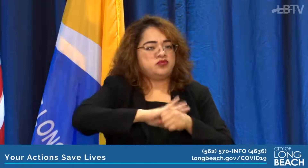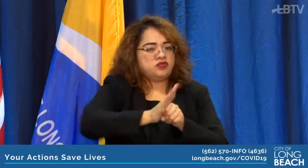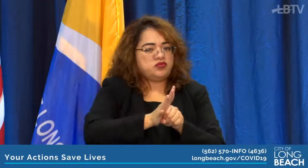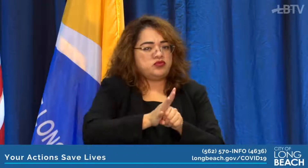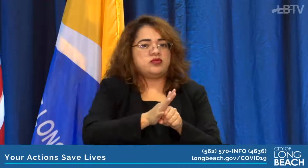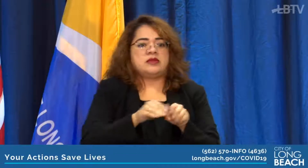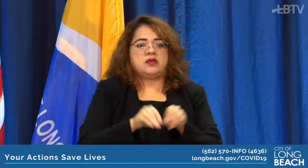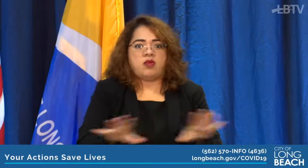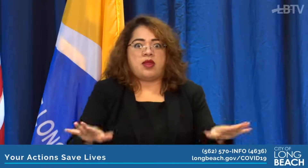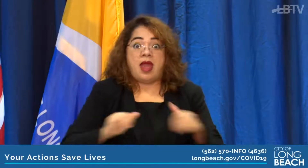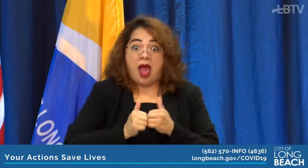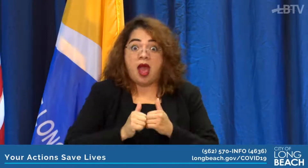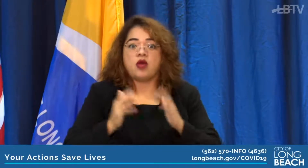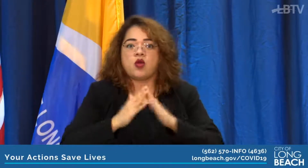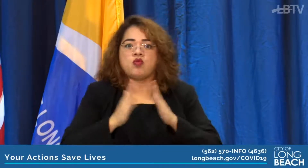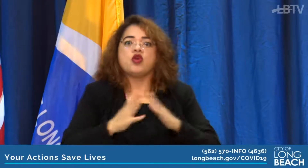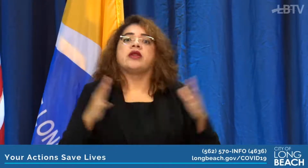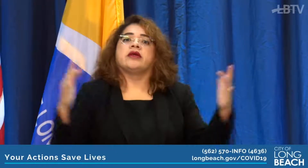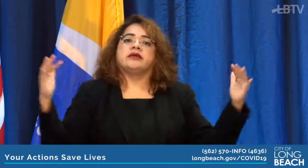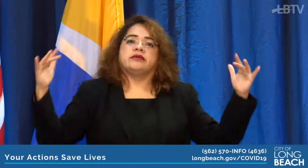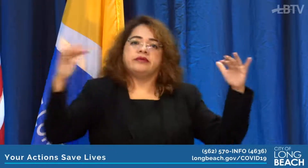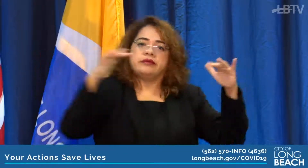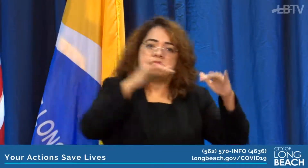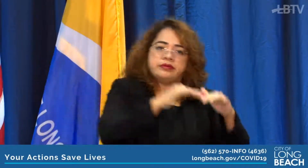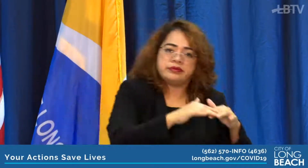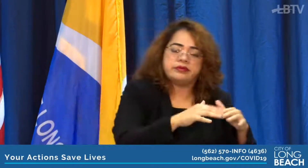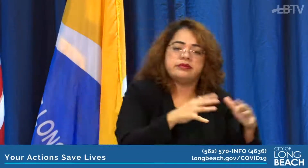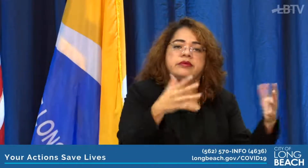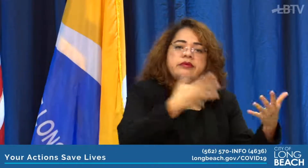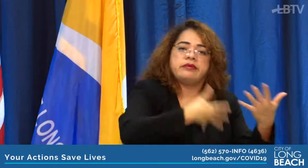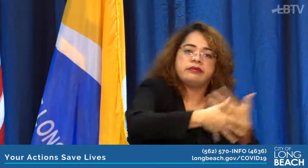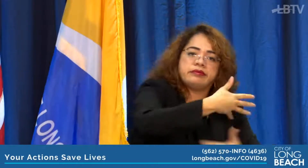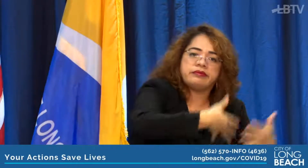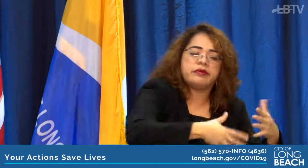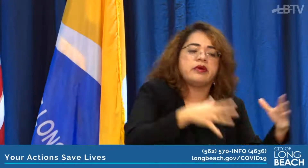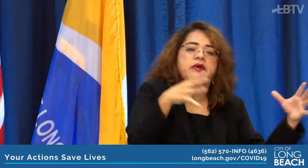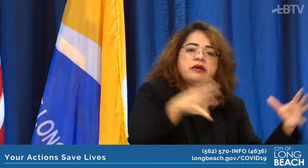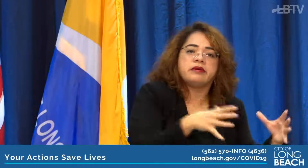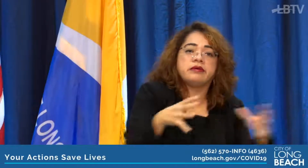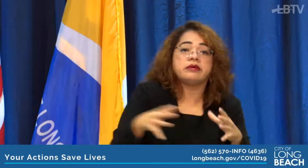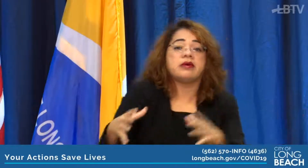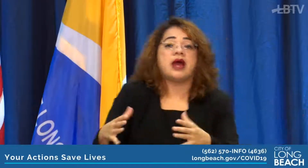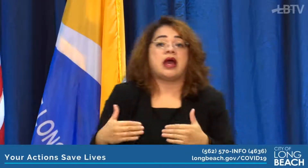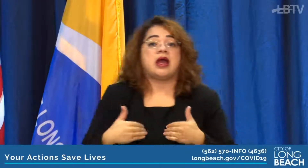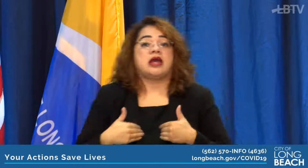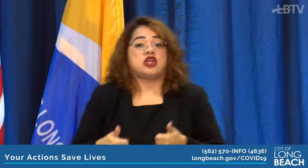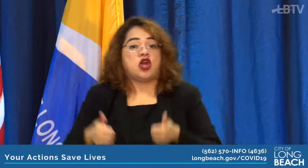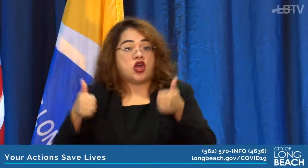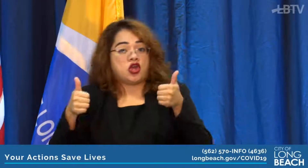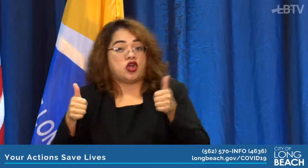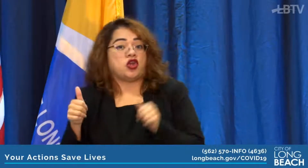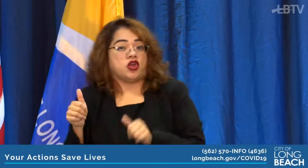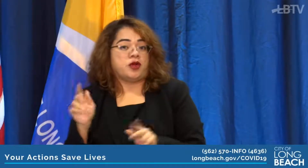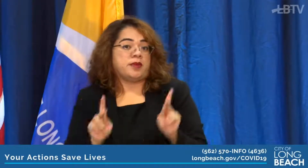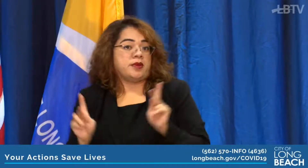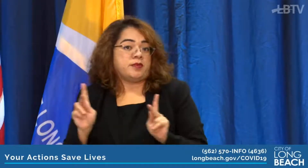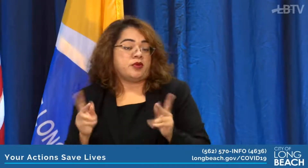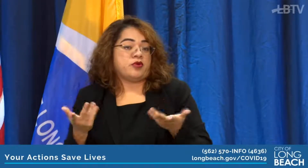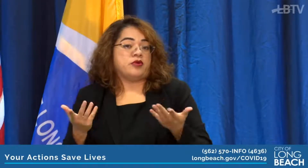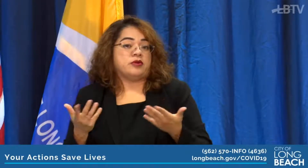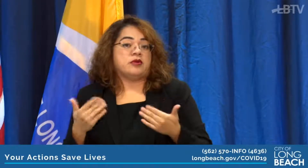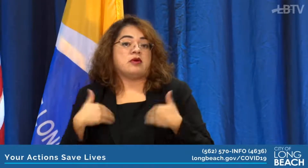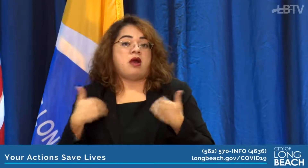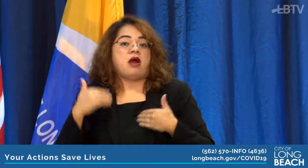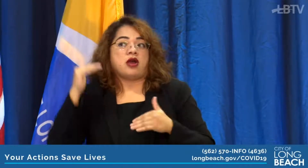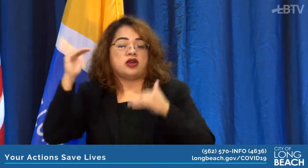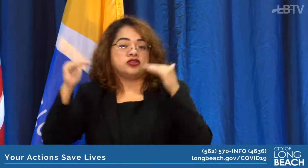people have been gathering more, and we're seeing increases in our younger folks. And so as the